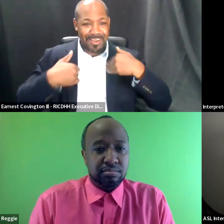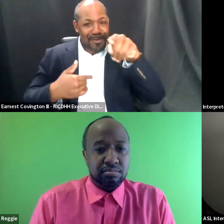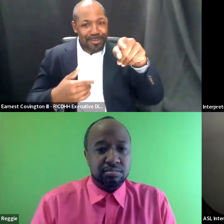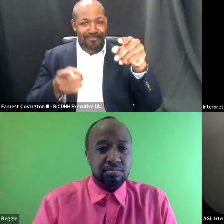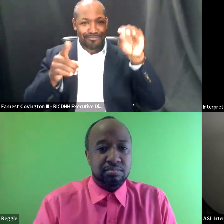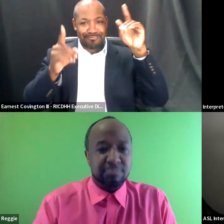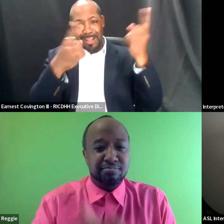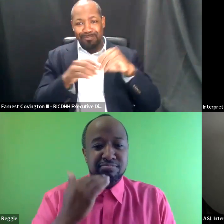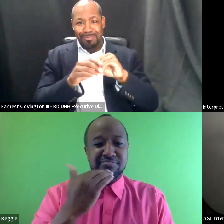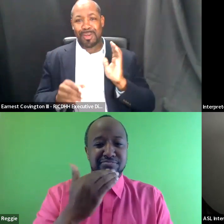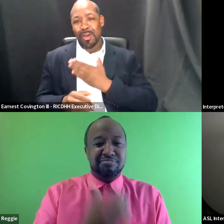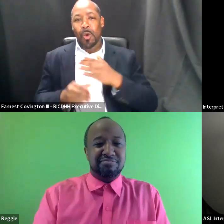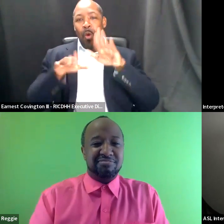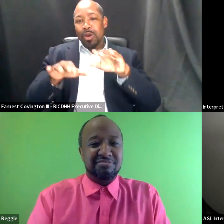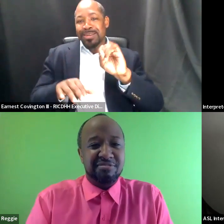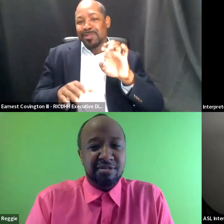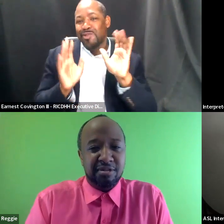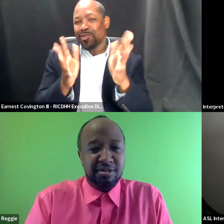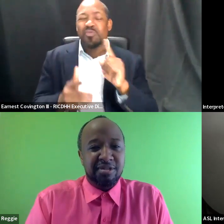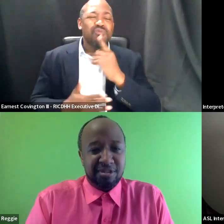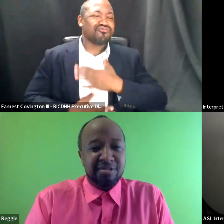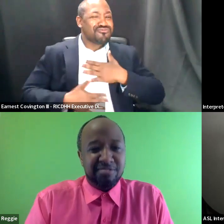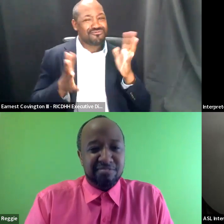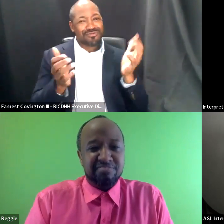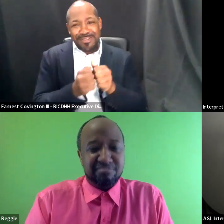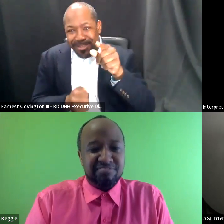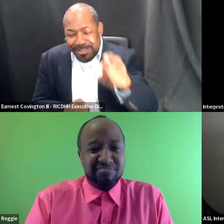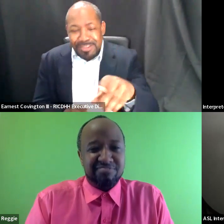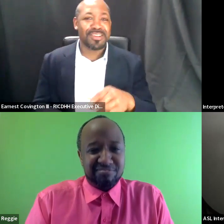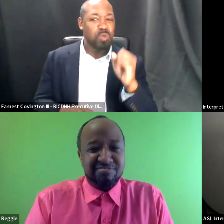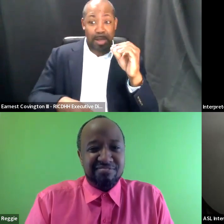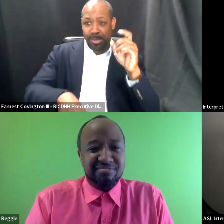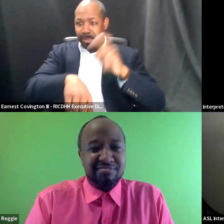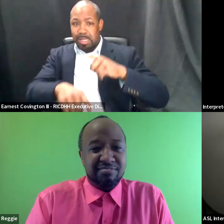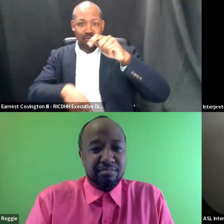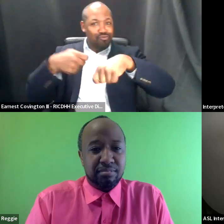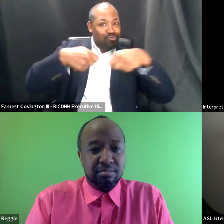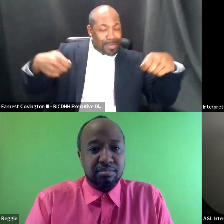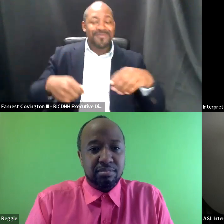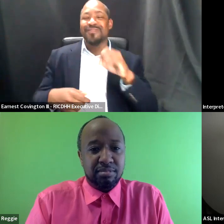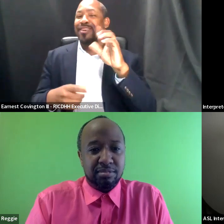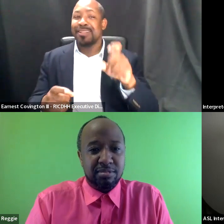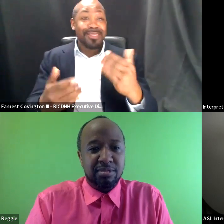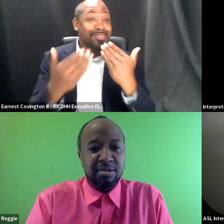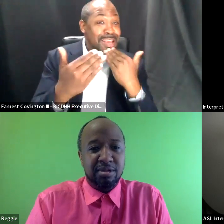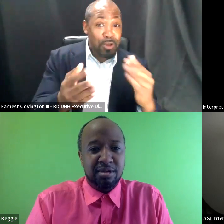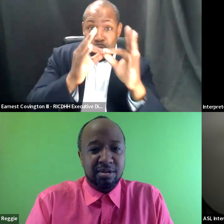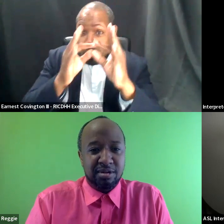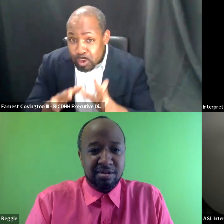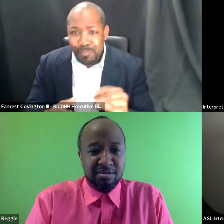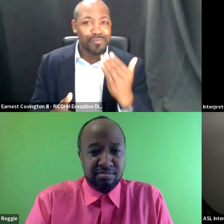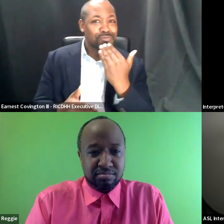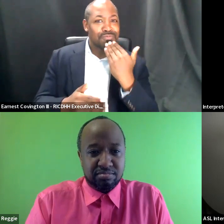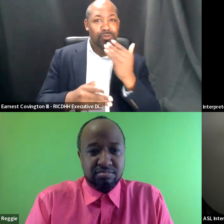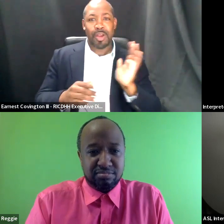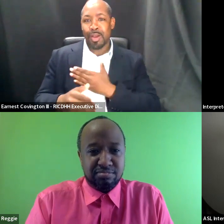were awesome. Your stories were tremendous. Again, it was such an honor to have you here for our Oceanside chat. I really enjoyed our